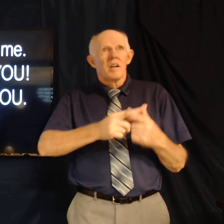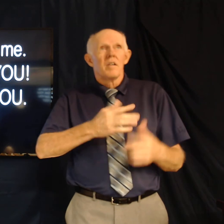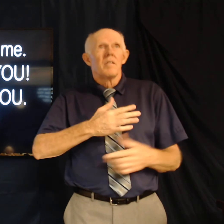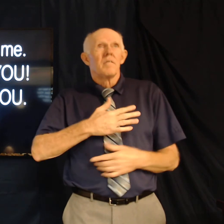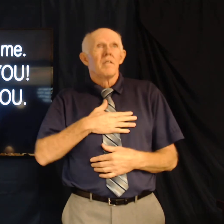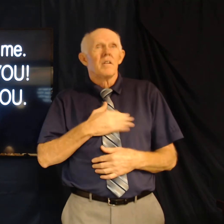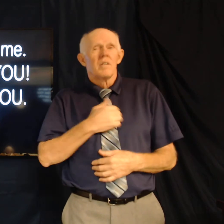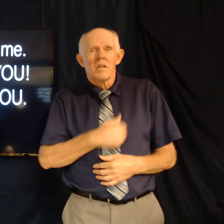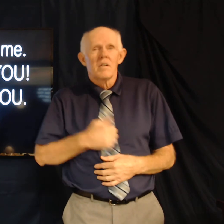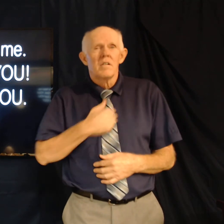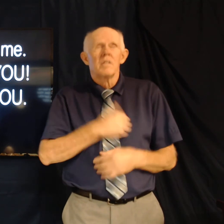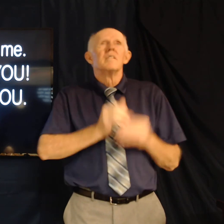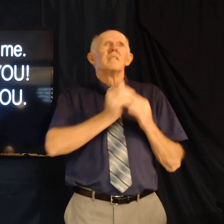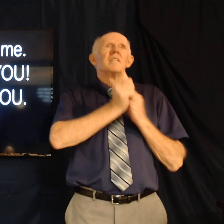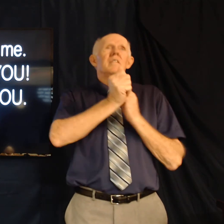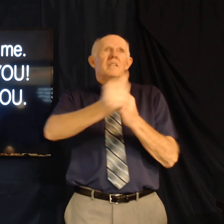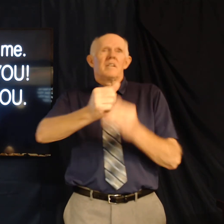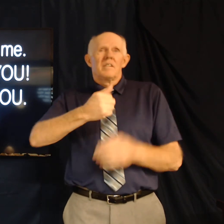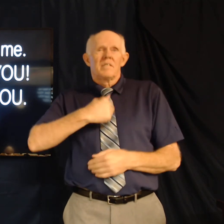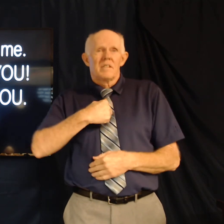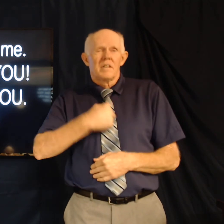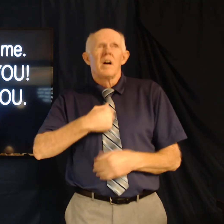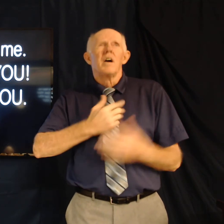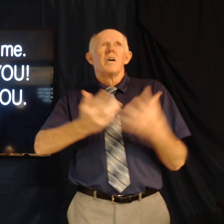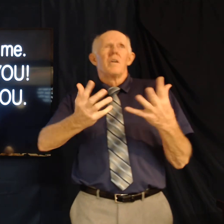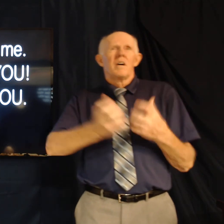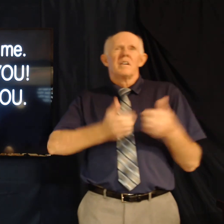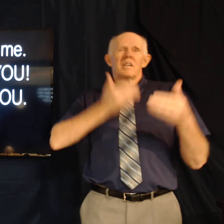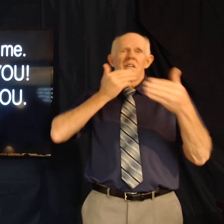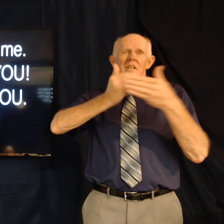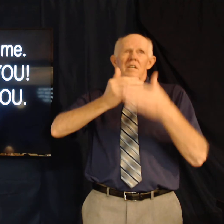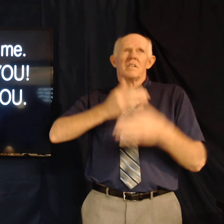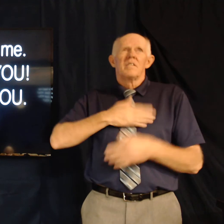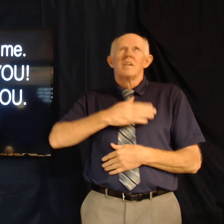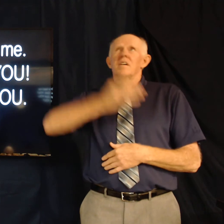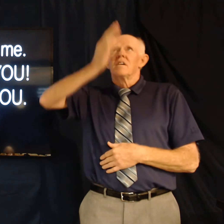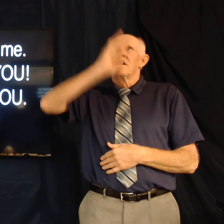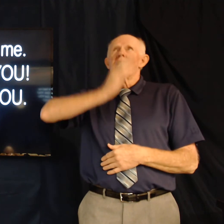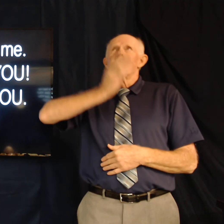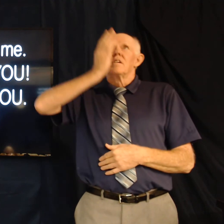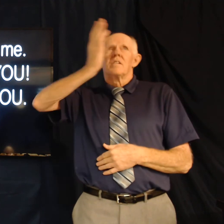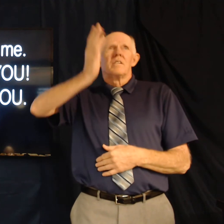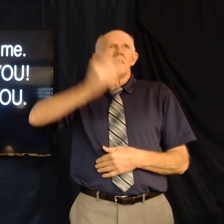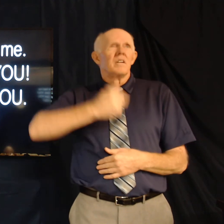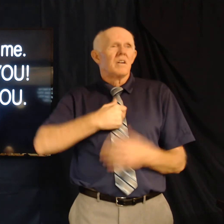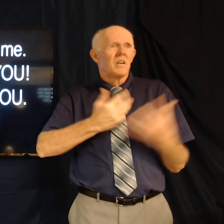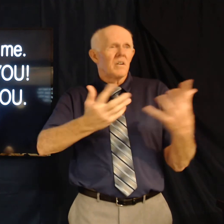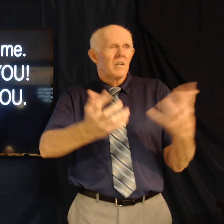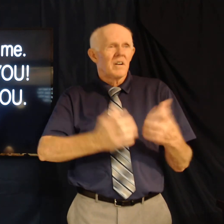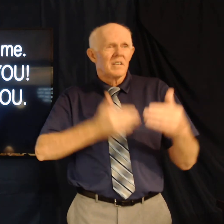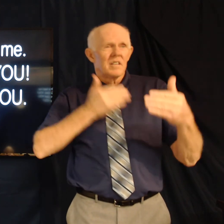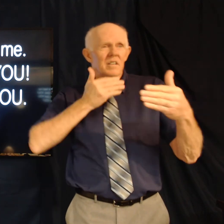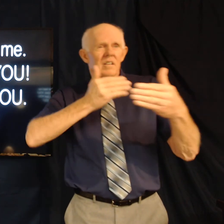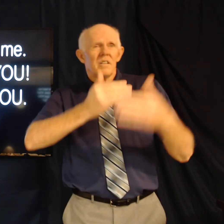Then my sorrow leads me. I want near my God to you. I want near my